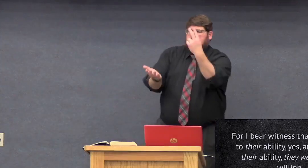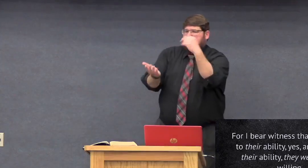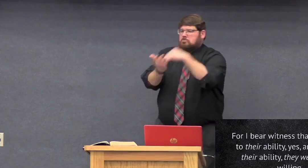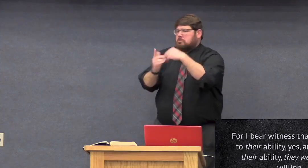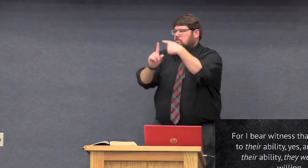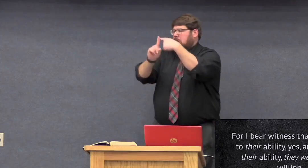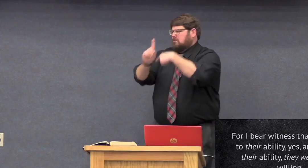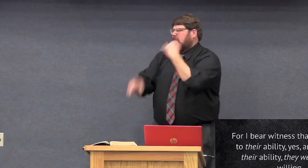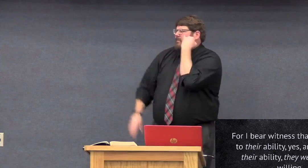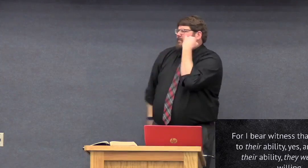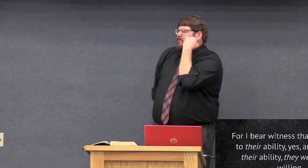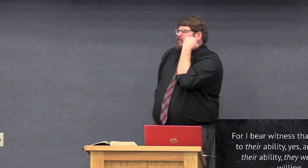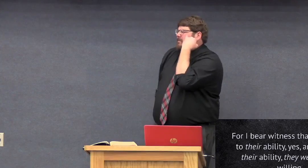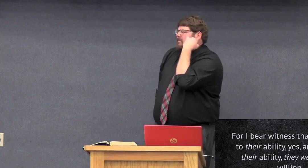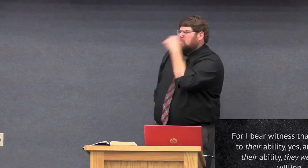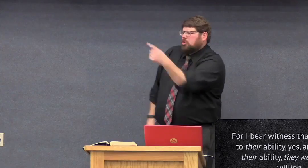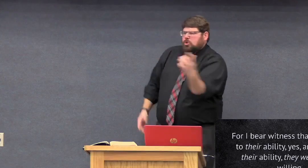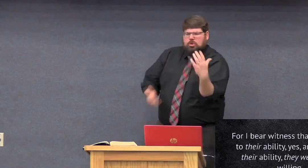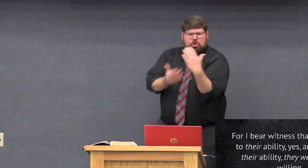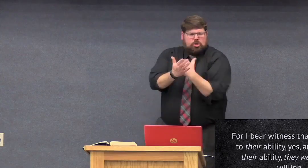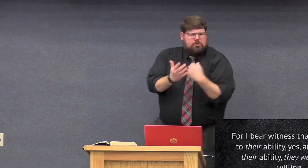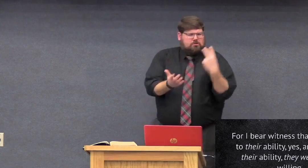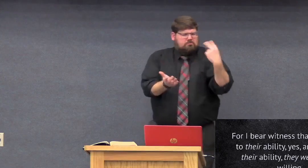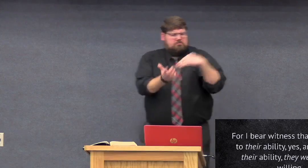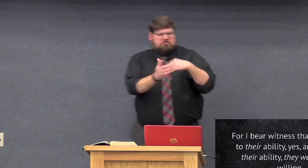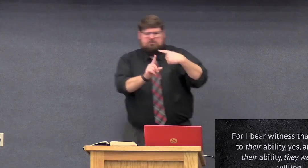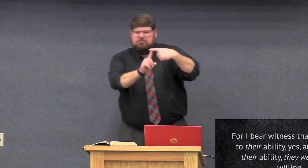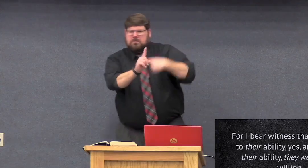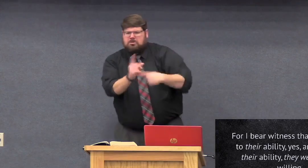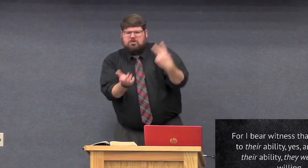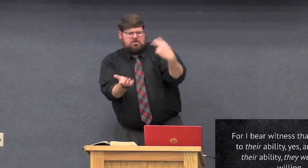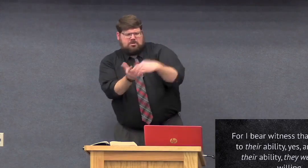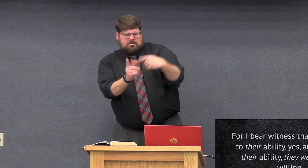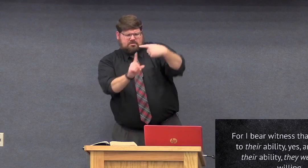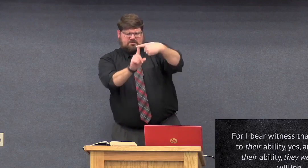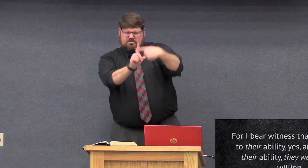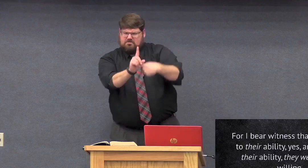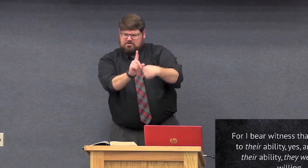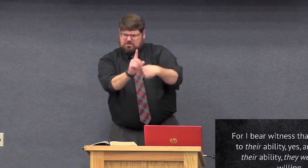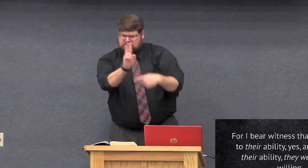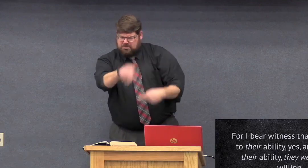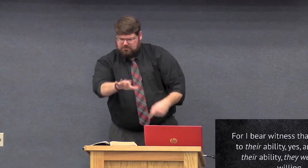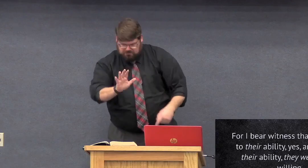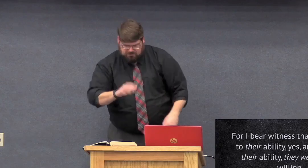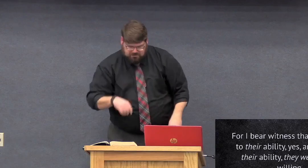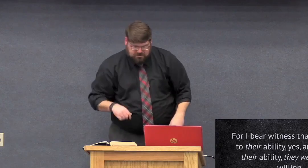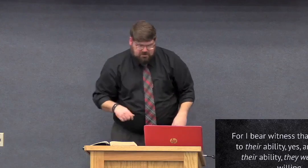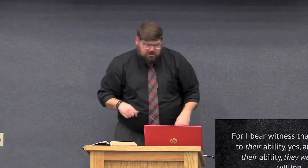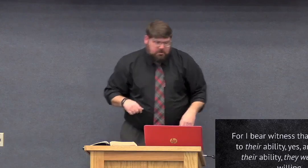Let's say you earn like $6,000 or $2,000 a month. Let's say you earn $2,000 a month, right?